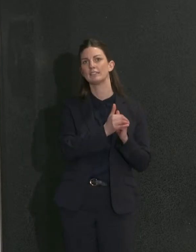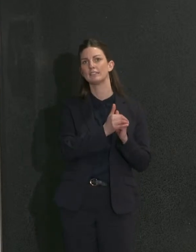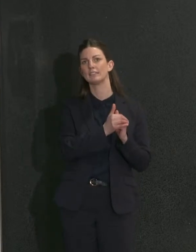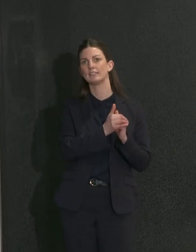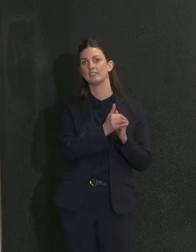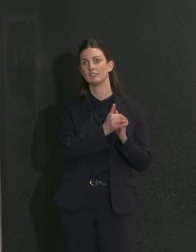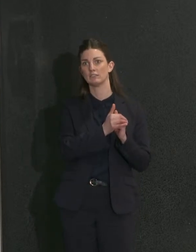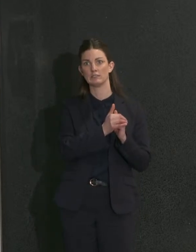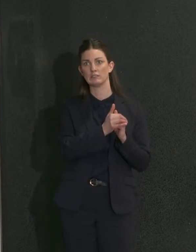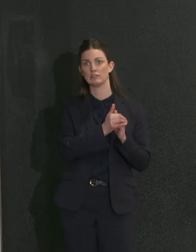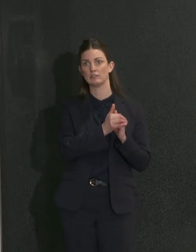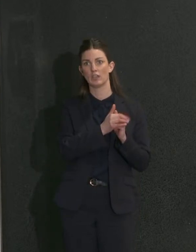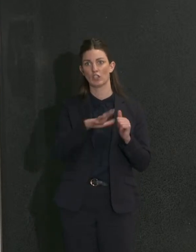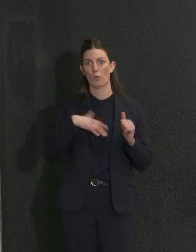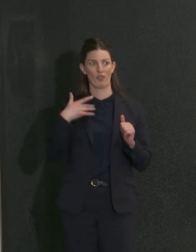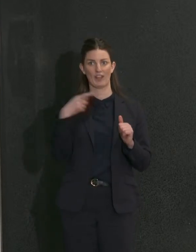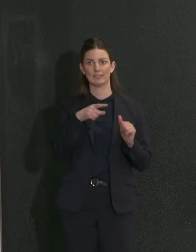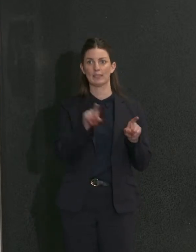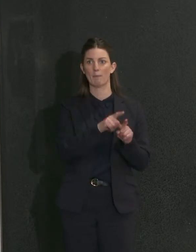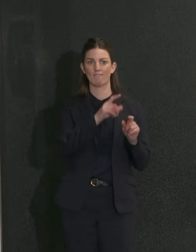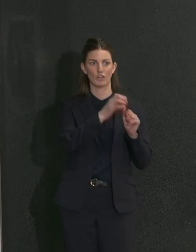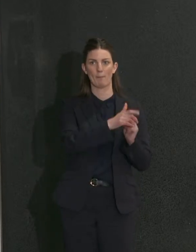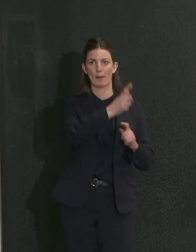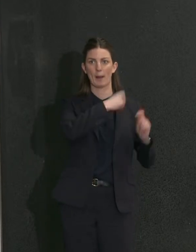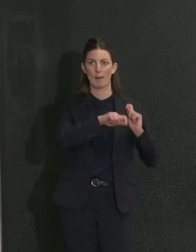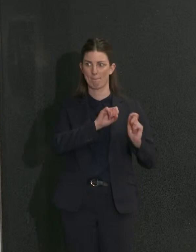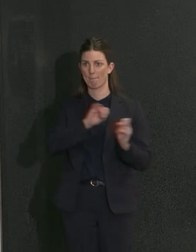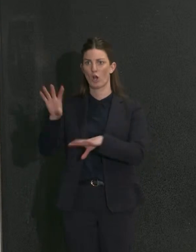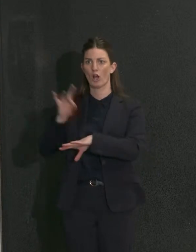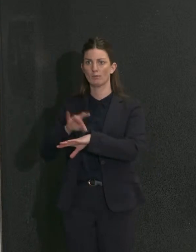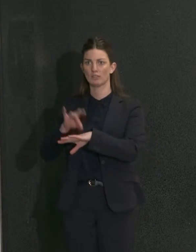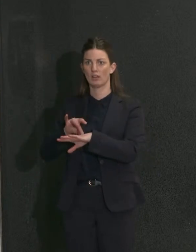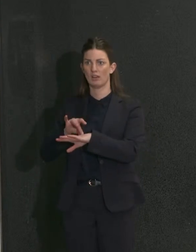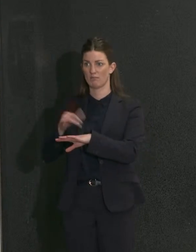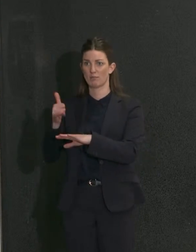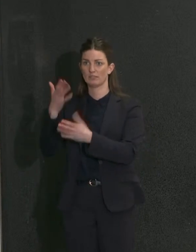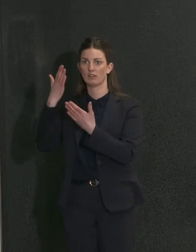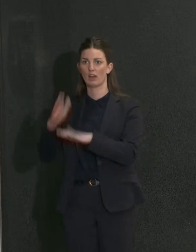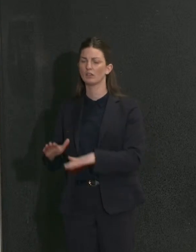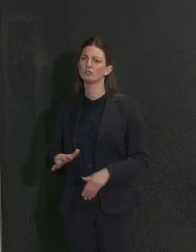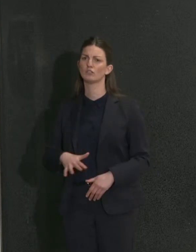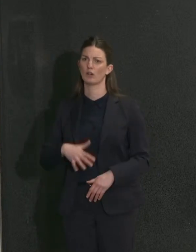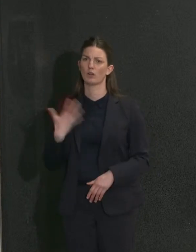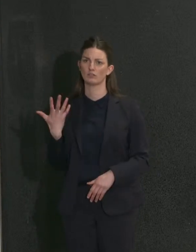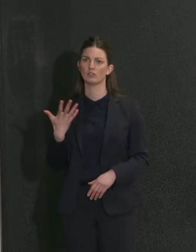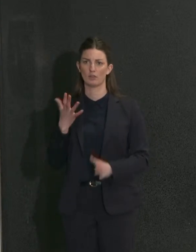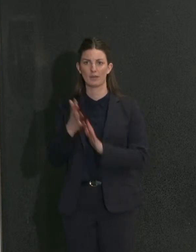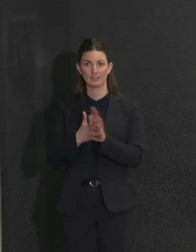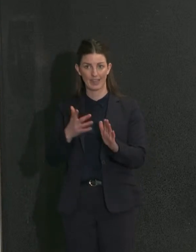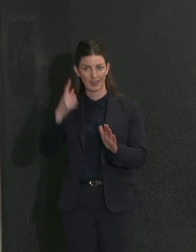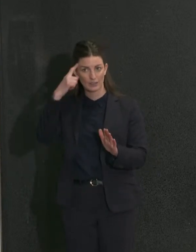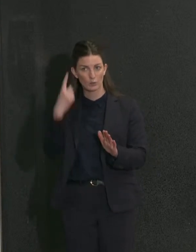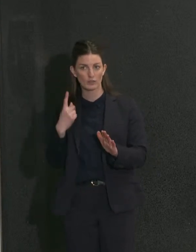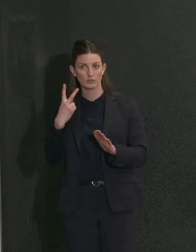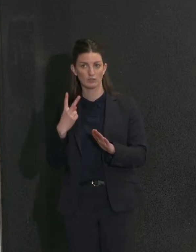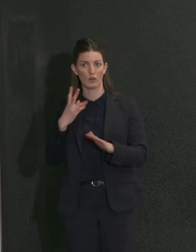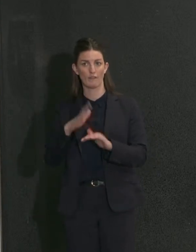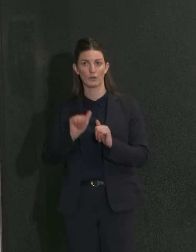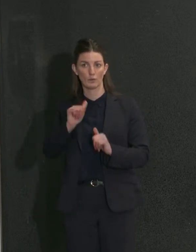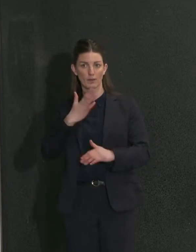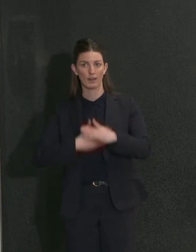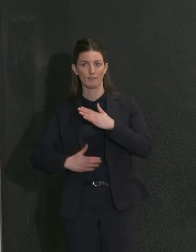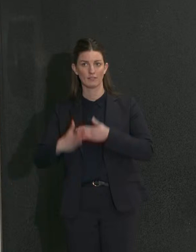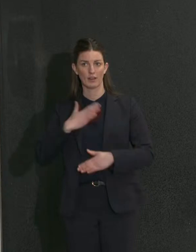our way out of this, but gee, it'll take a long time and it just won't work. What's most important is to work with people and get people to make the